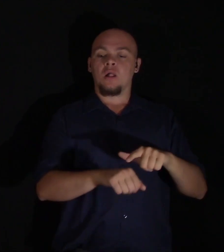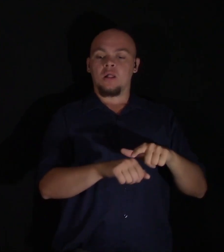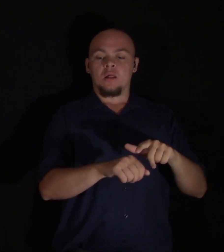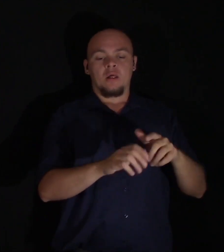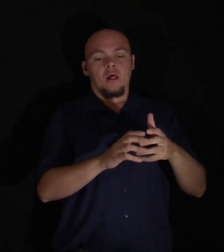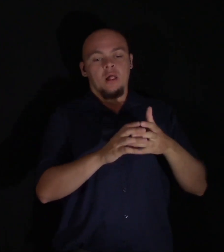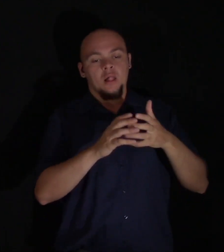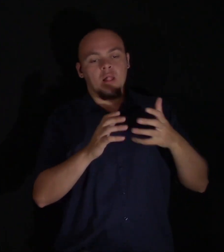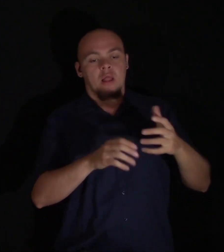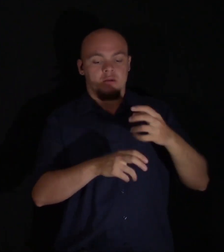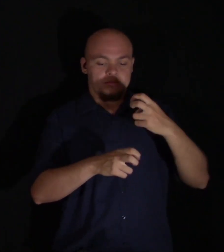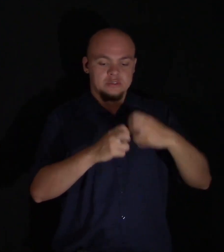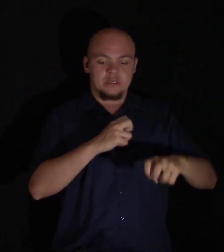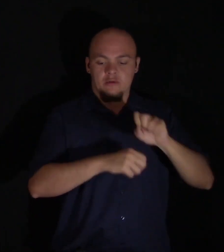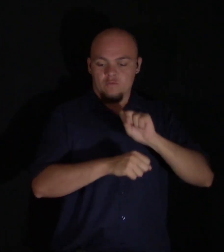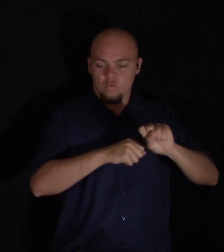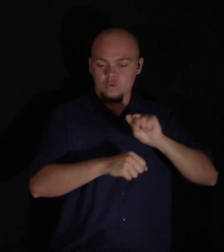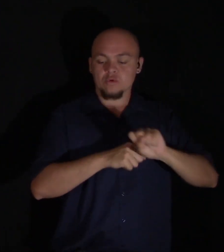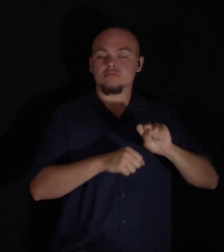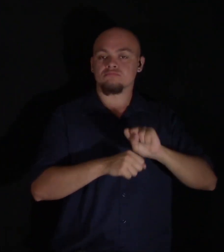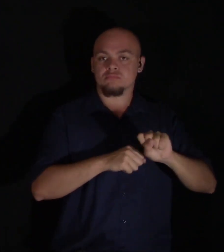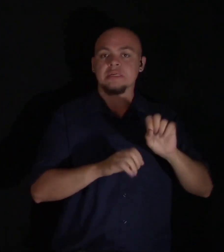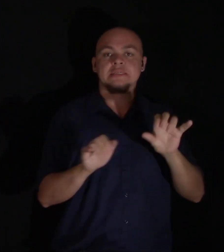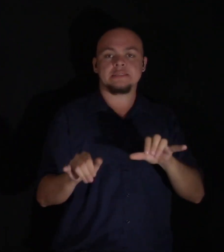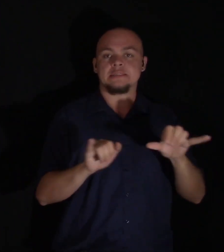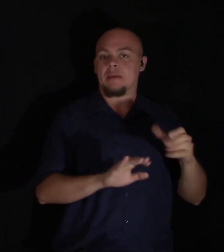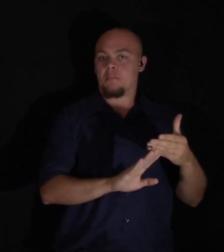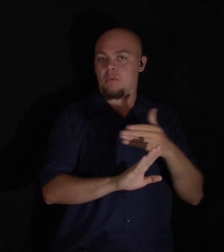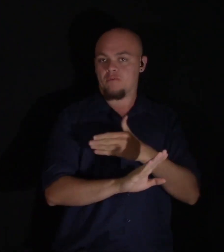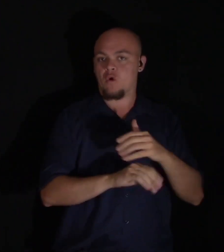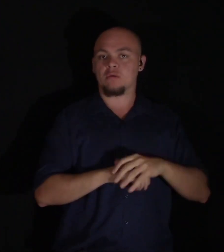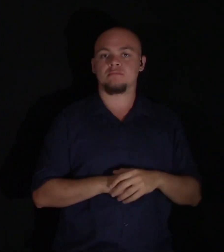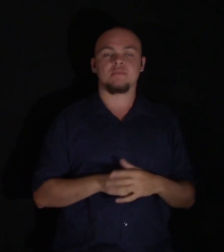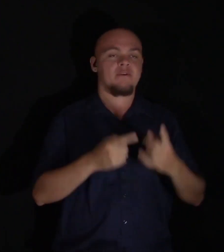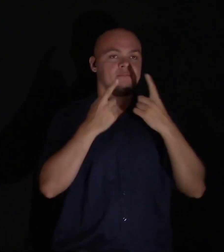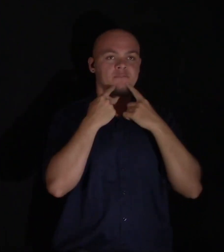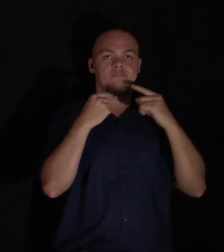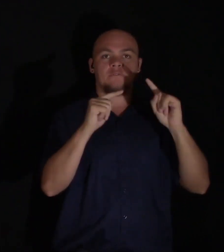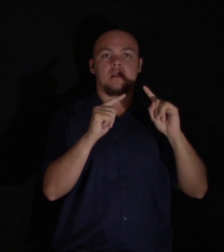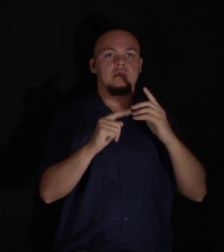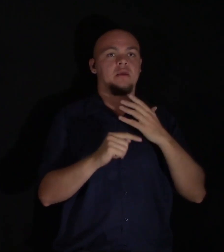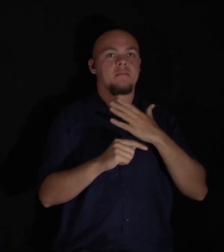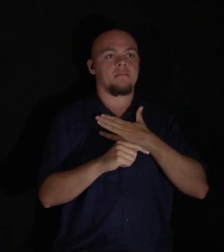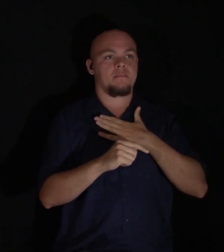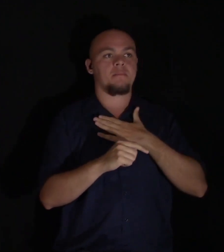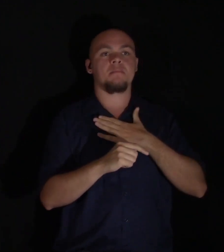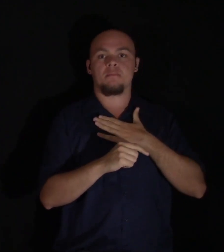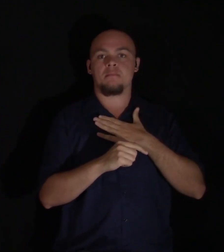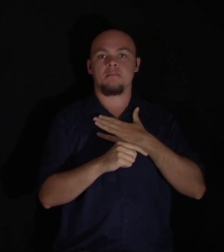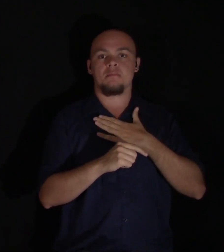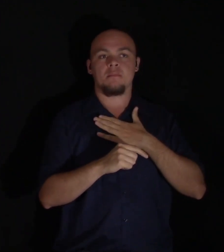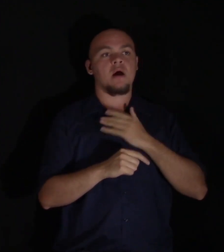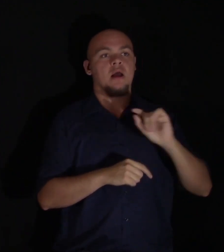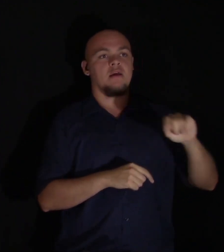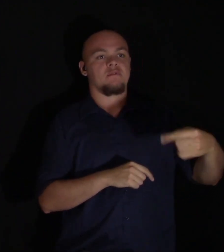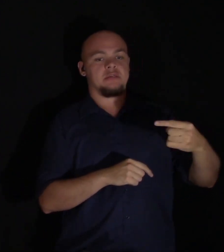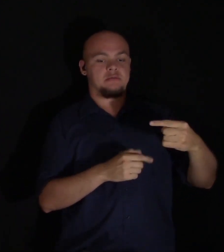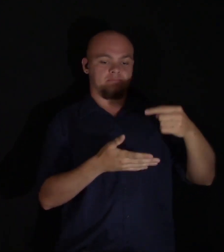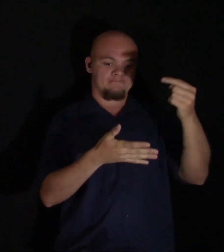work, just as I had done long before, I decided I was finally ready to face my offenders one by